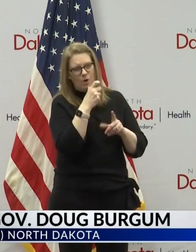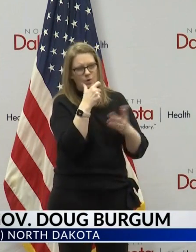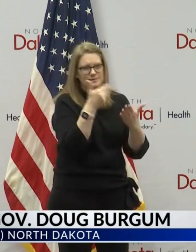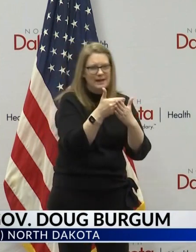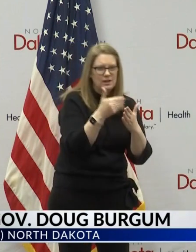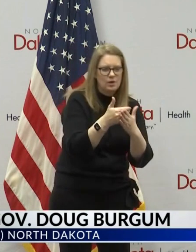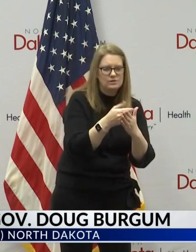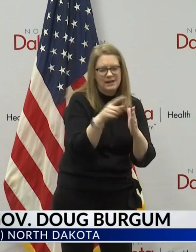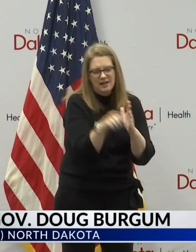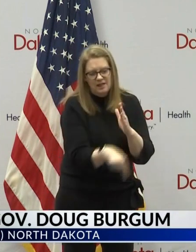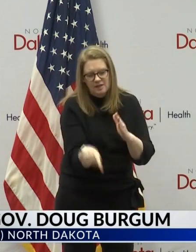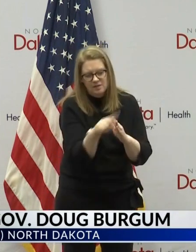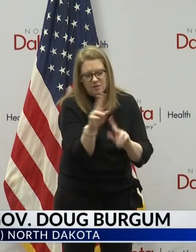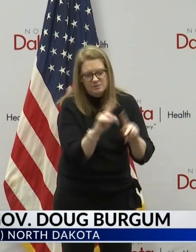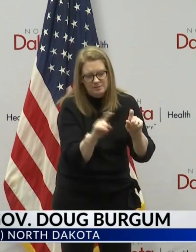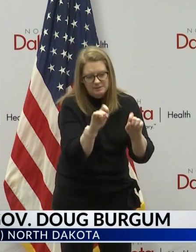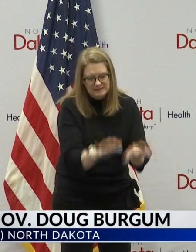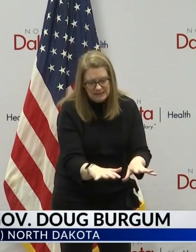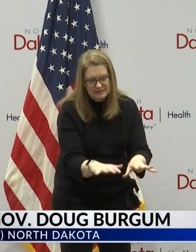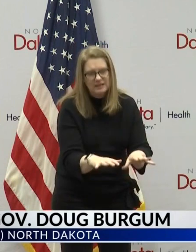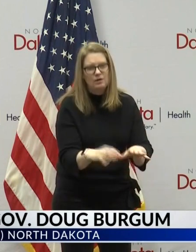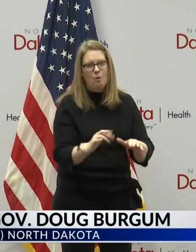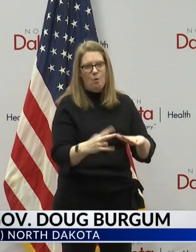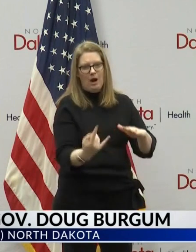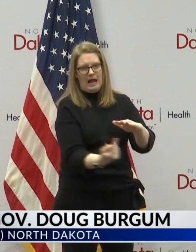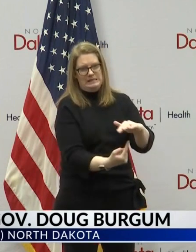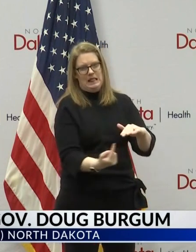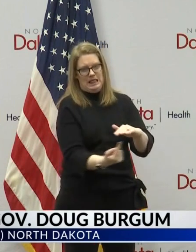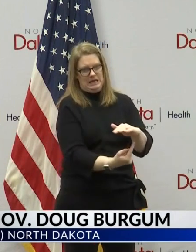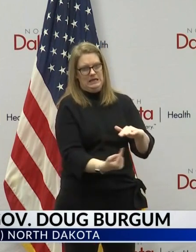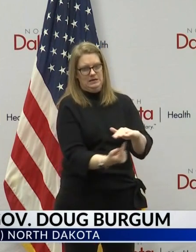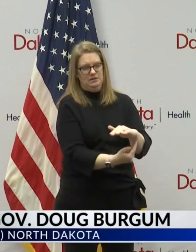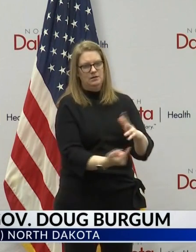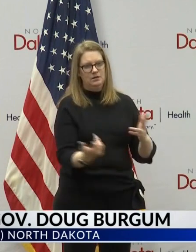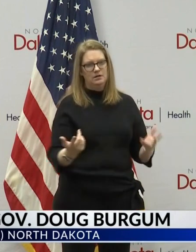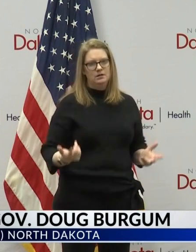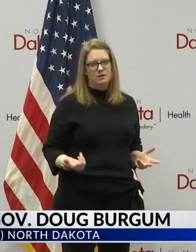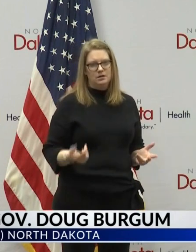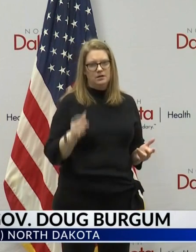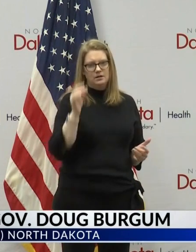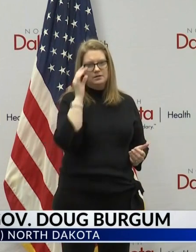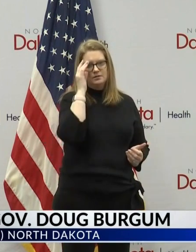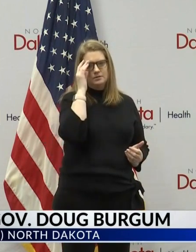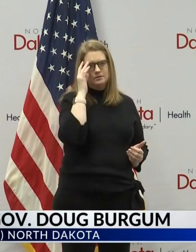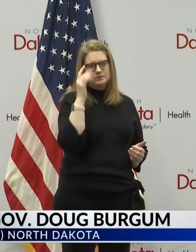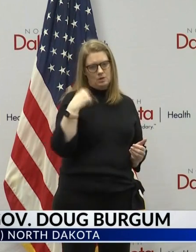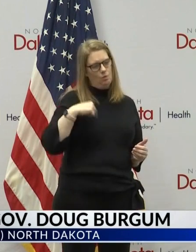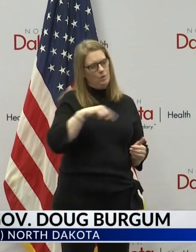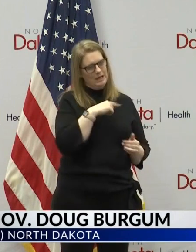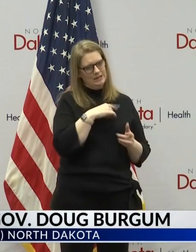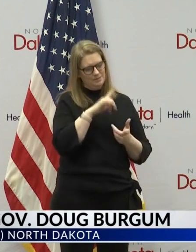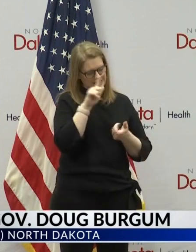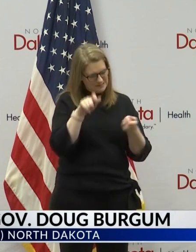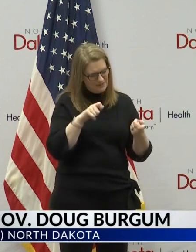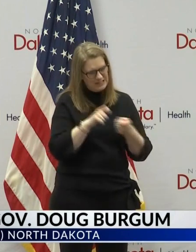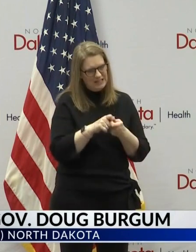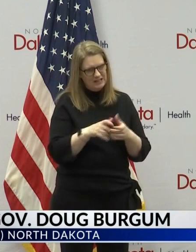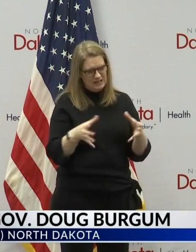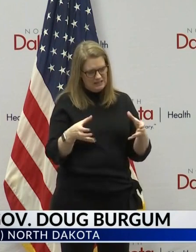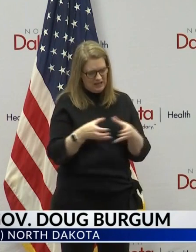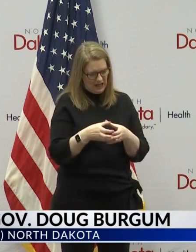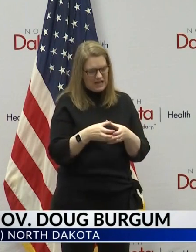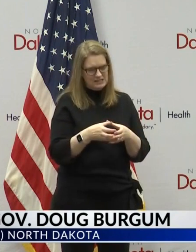those folks tested if necessary, or get them isolated. And that way we can be targeted in our isolation as opposed to